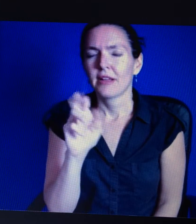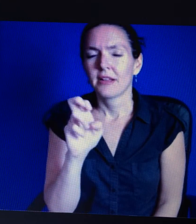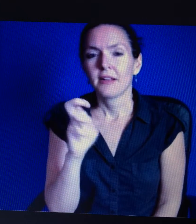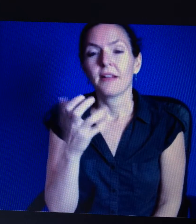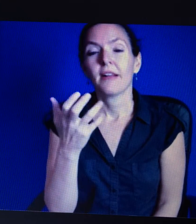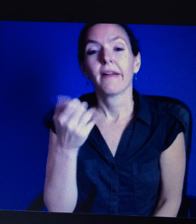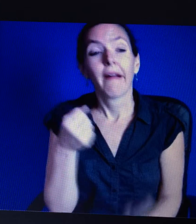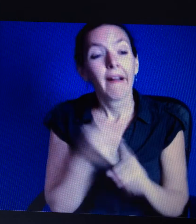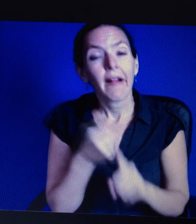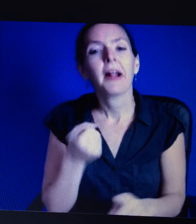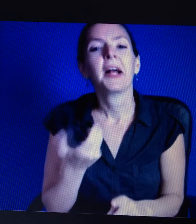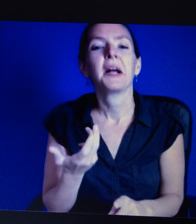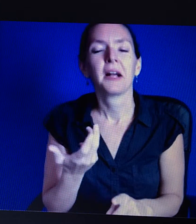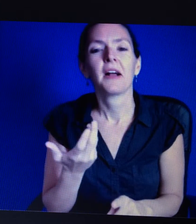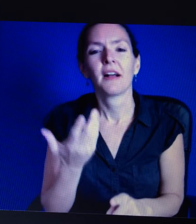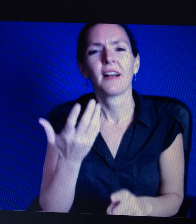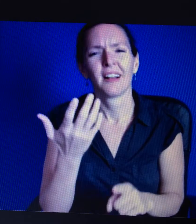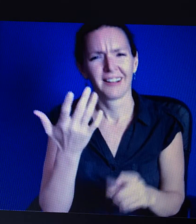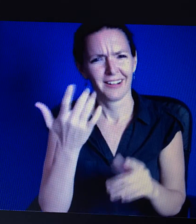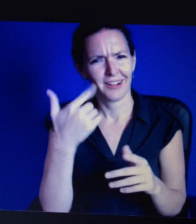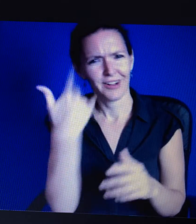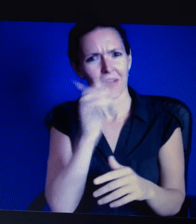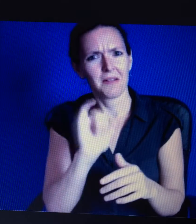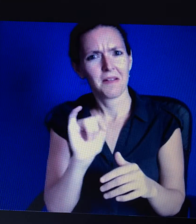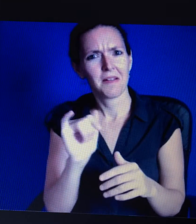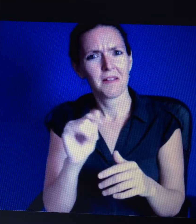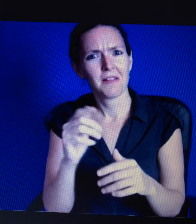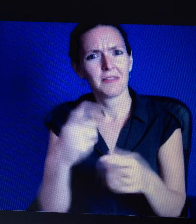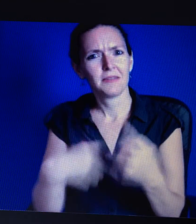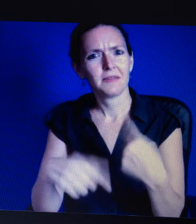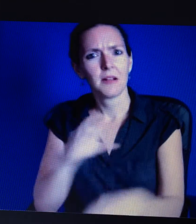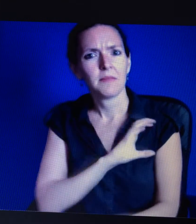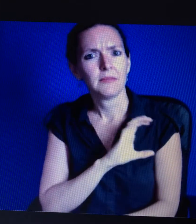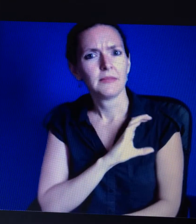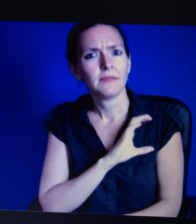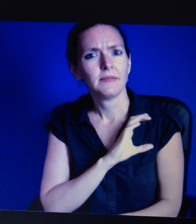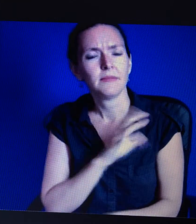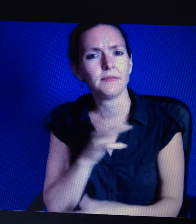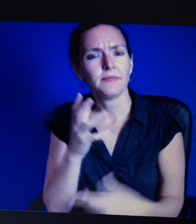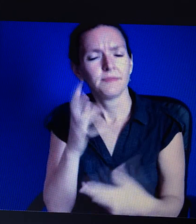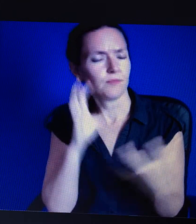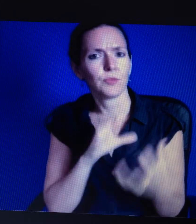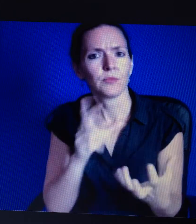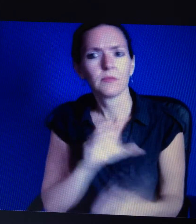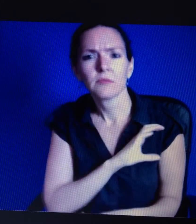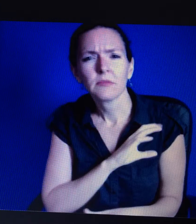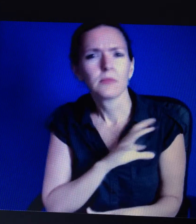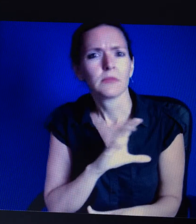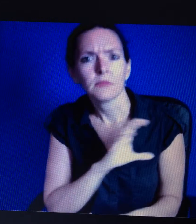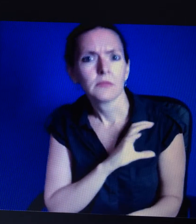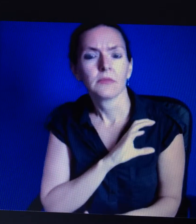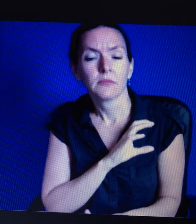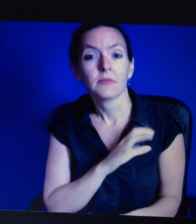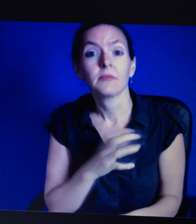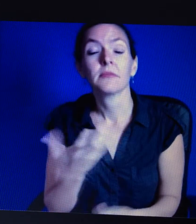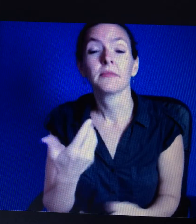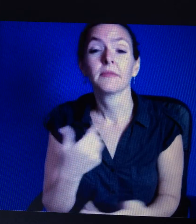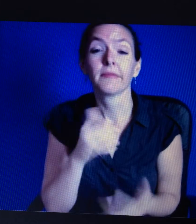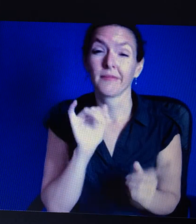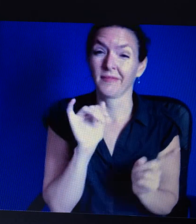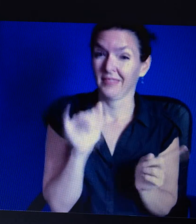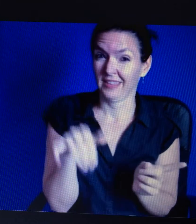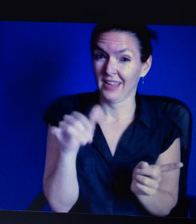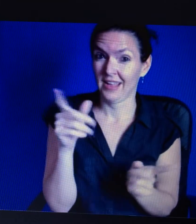Next, it's rare to see a C on the shoulder because that means